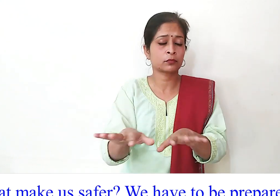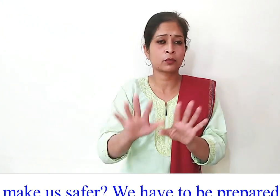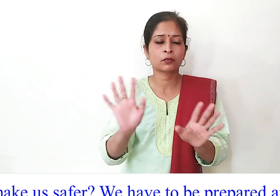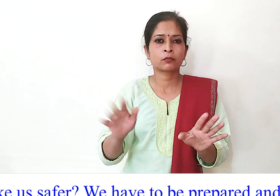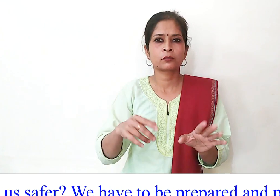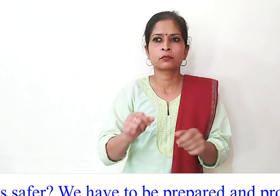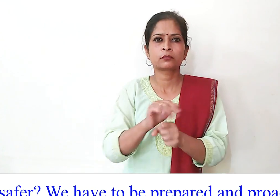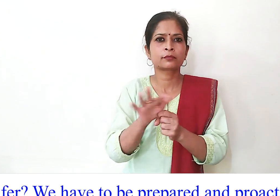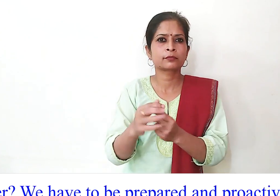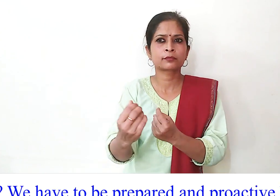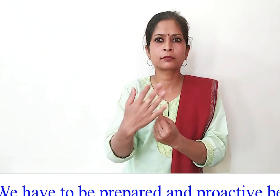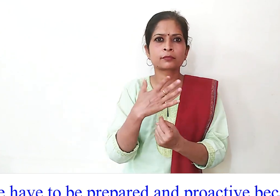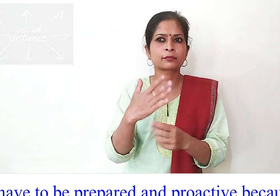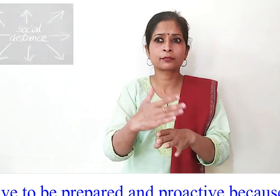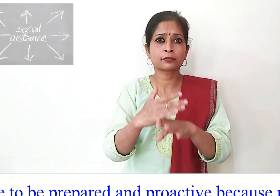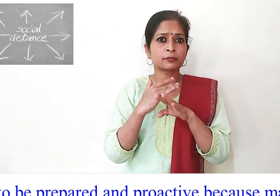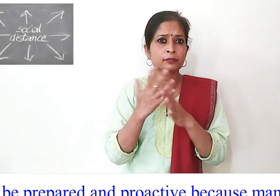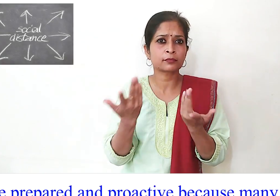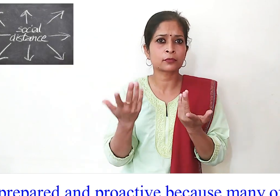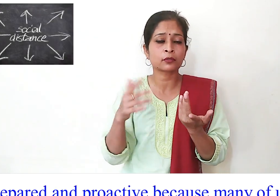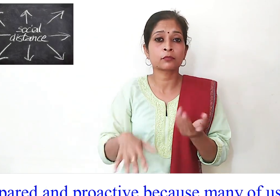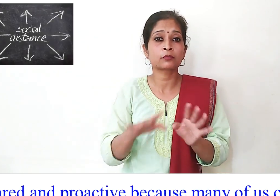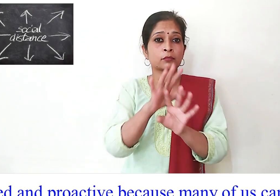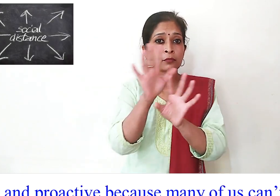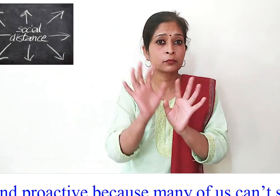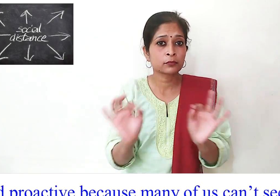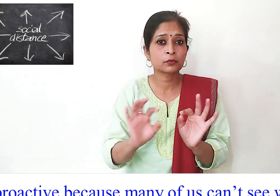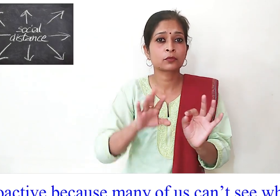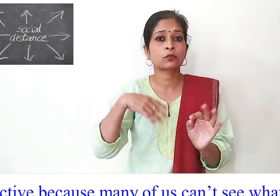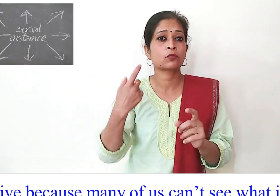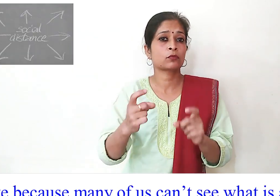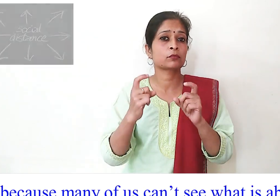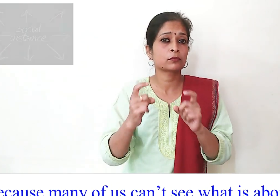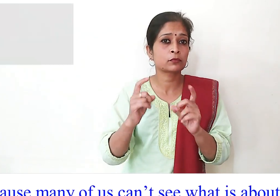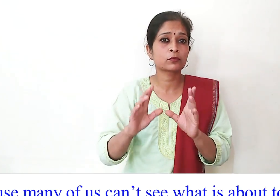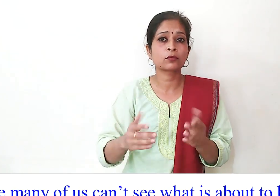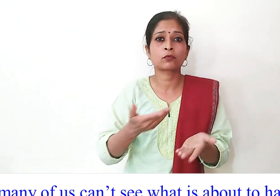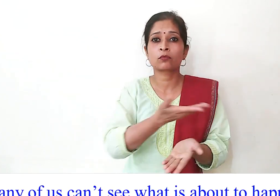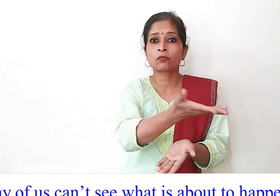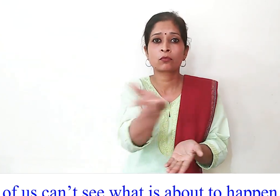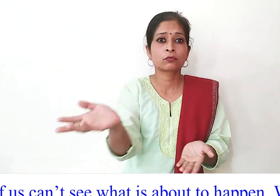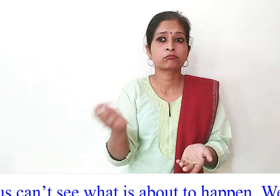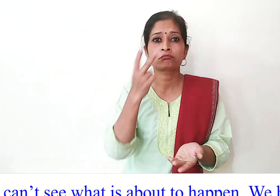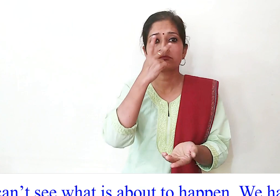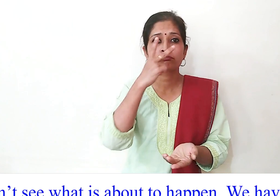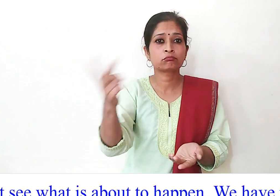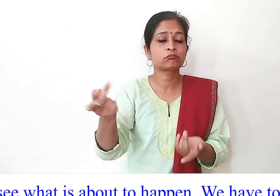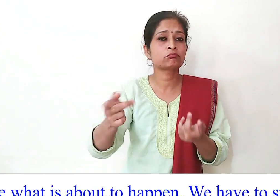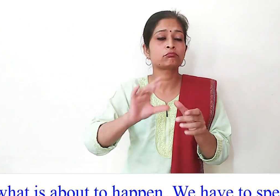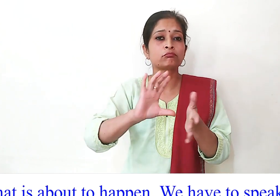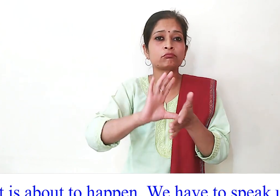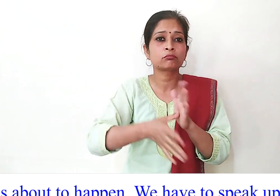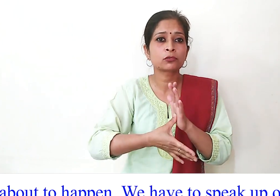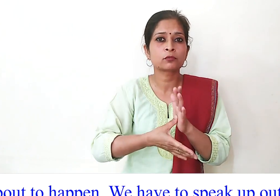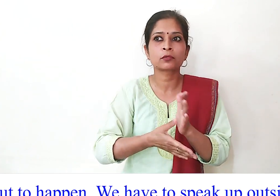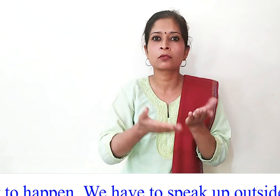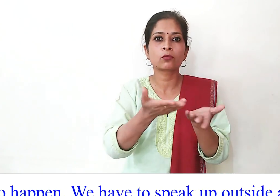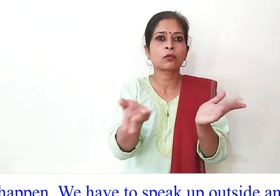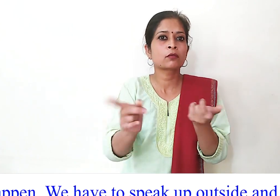safer? We have to be prepared and proactive because many of us can't see what is about to happen. We have to speak